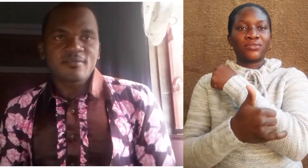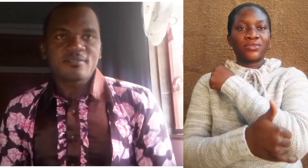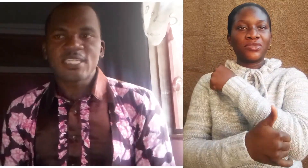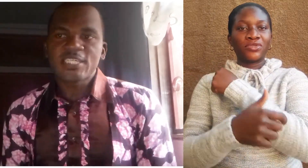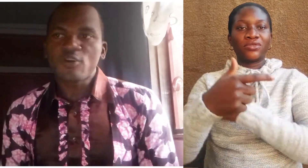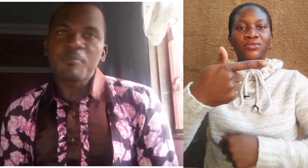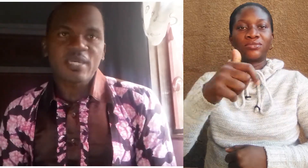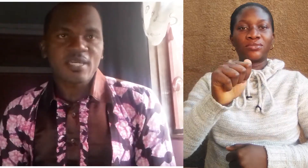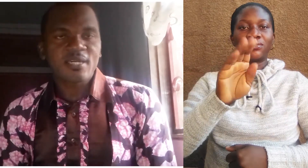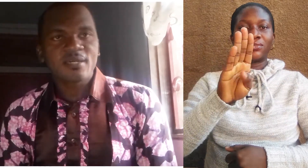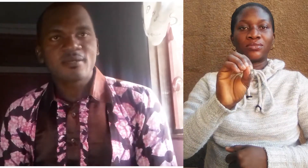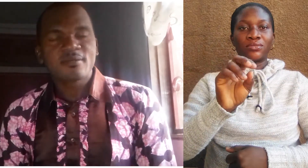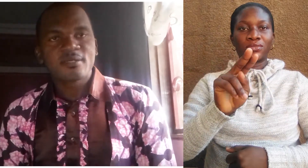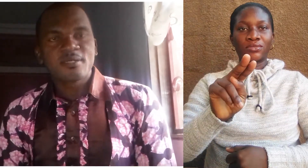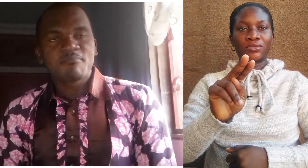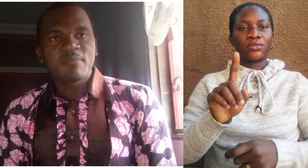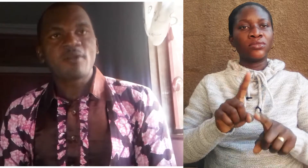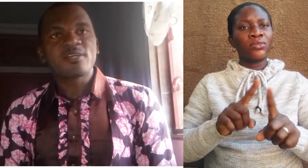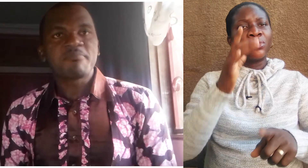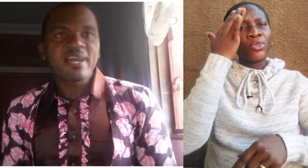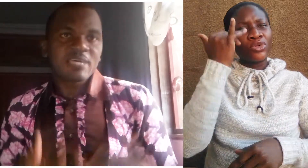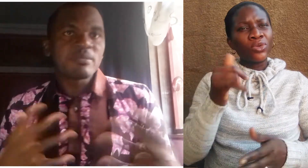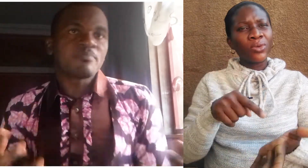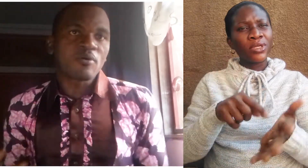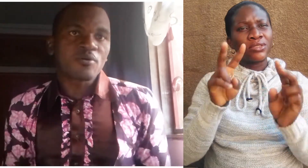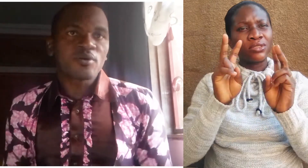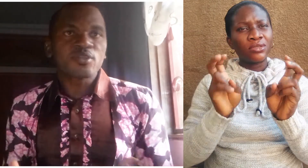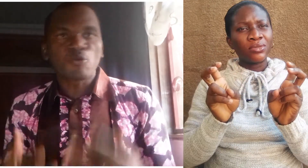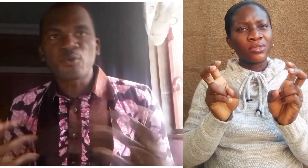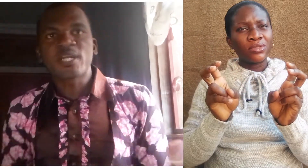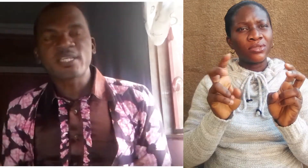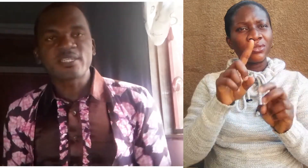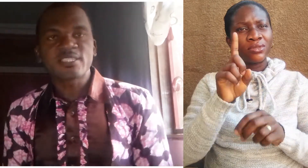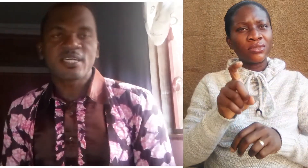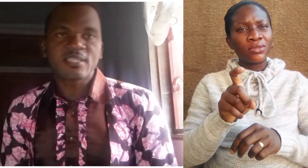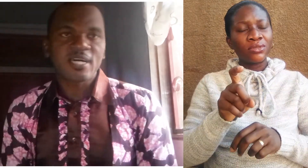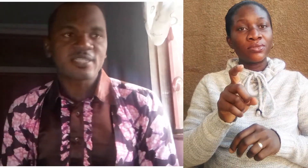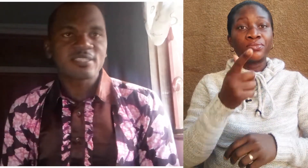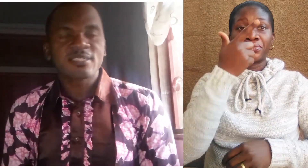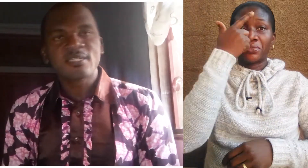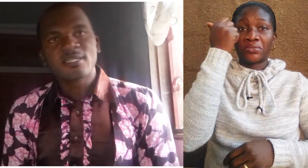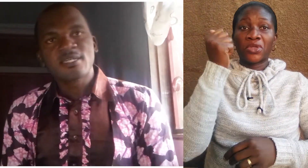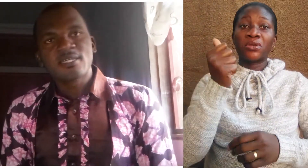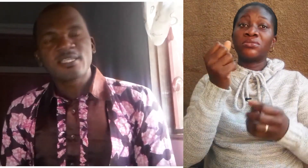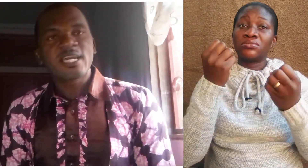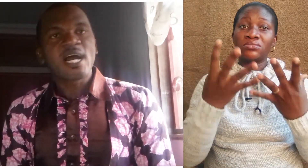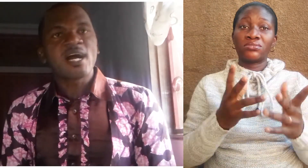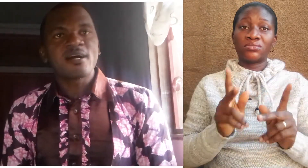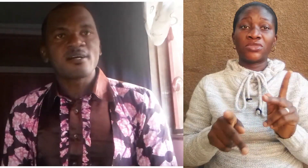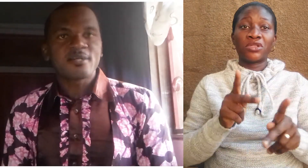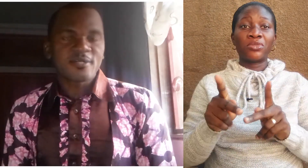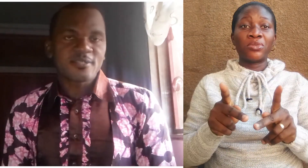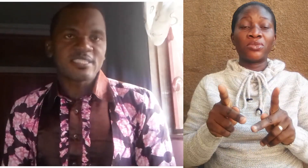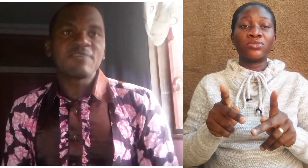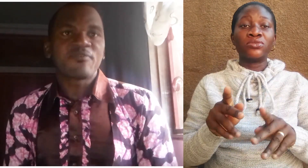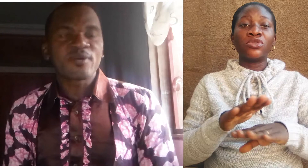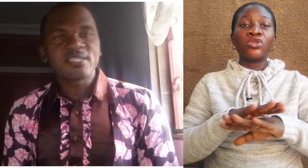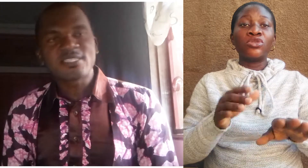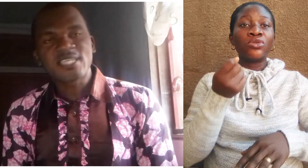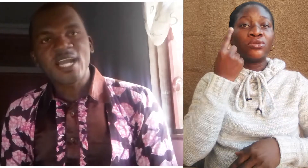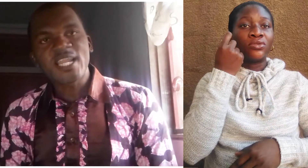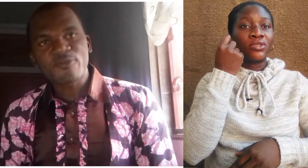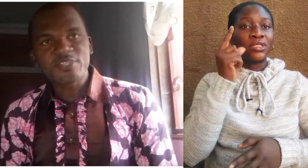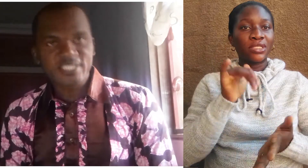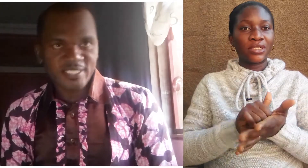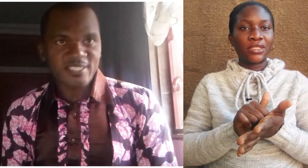why this topic? Because many people don't really understand that there are